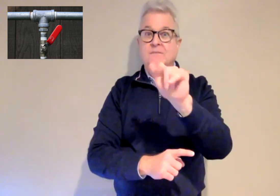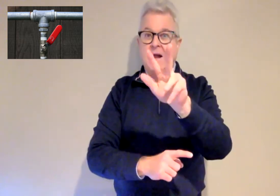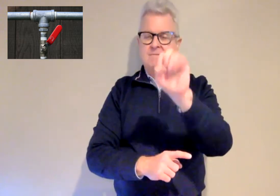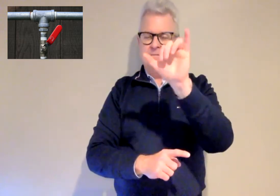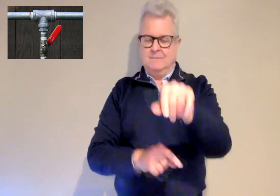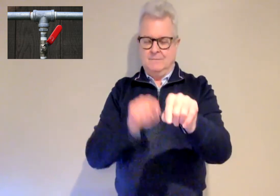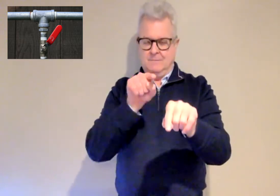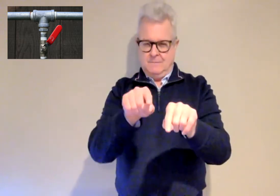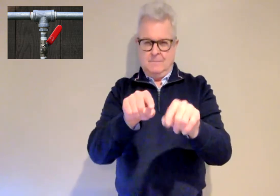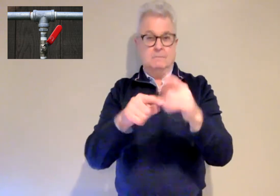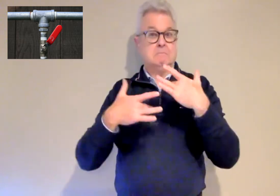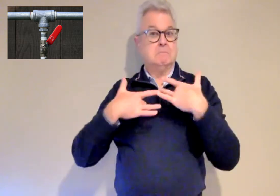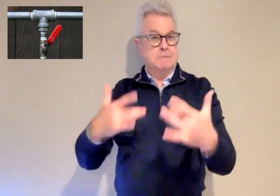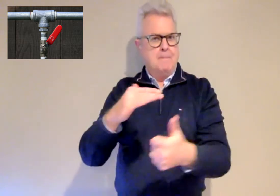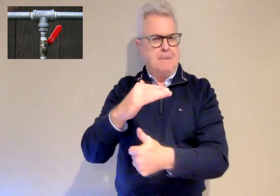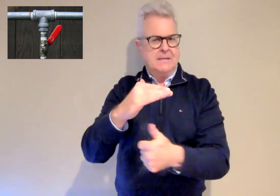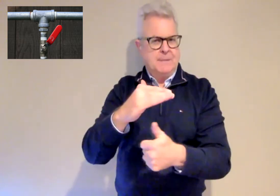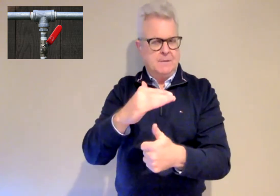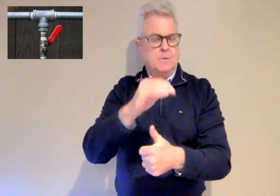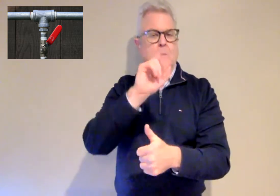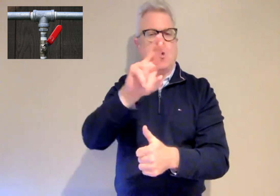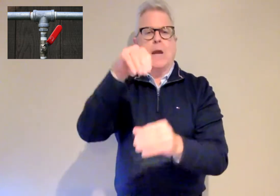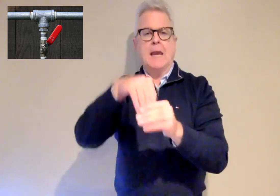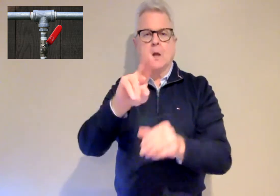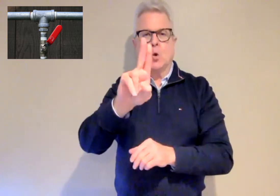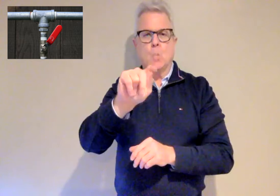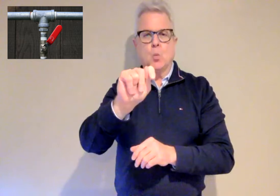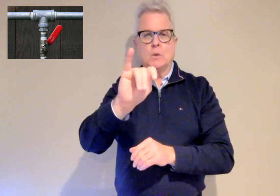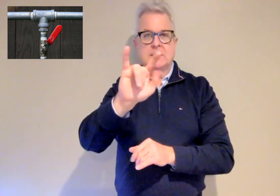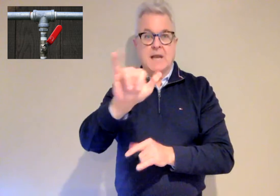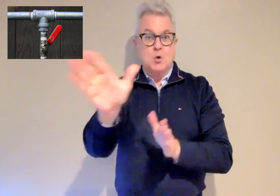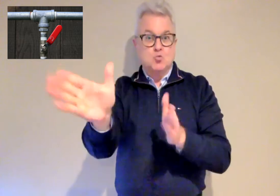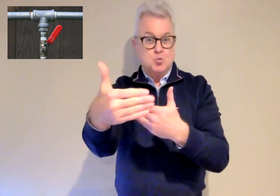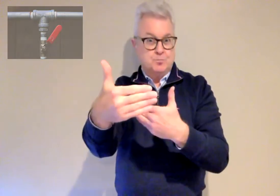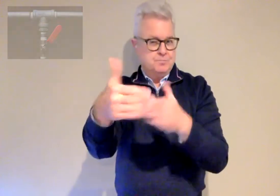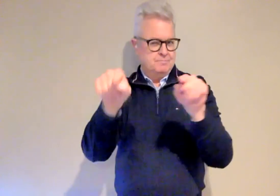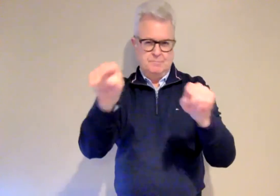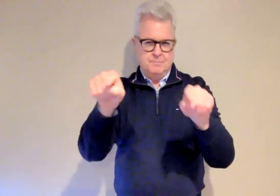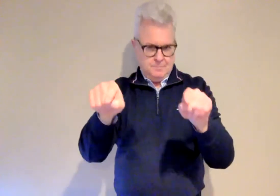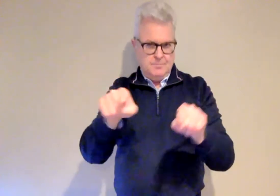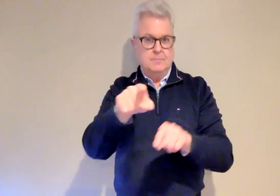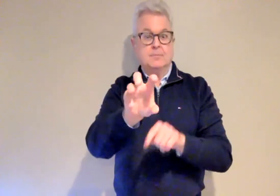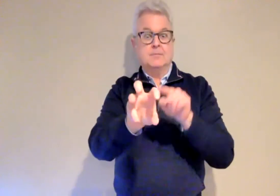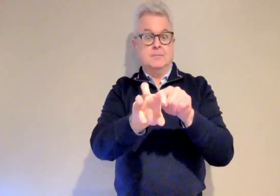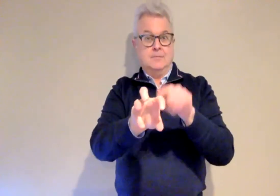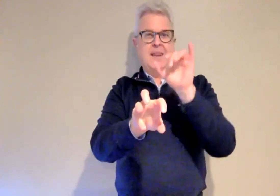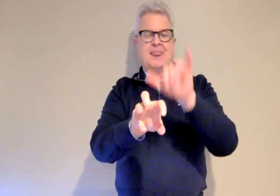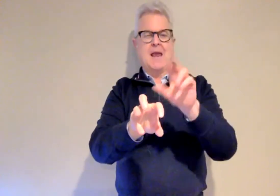The main shutoff valve is usually the valve that's kept in the basement or in the utility room near your boiler or heating